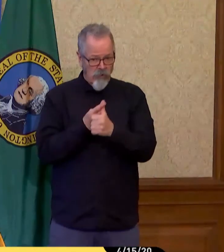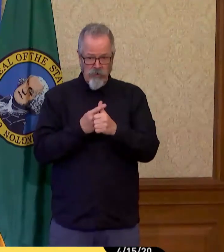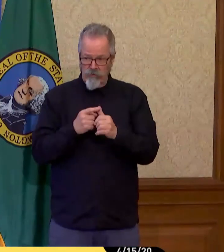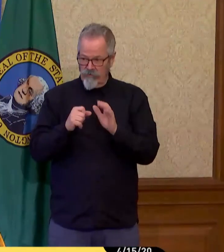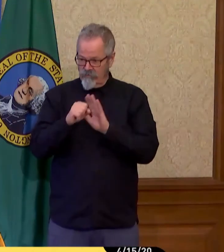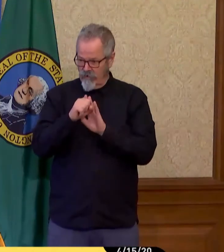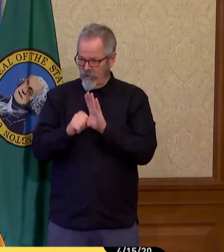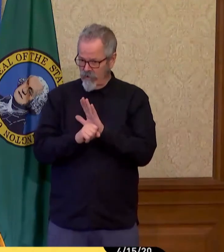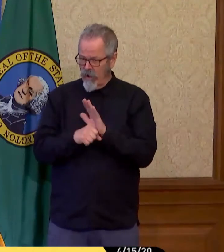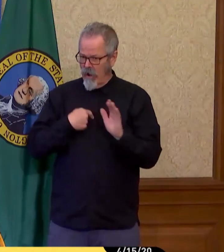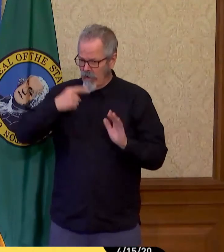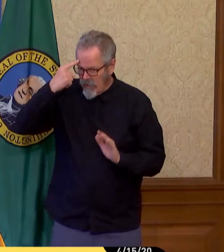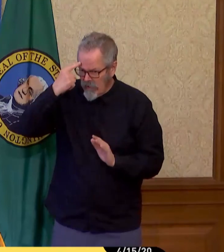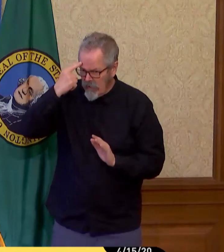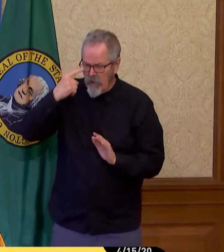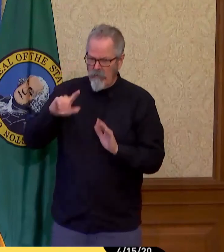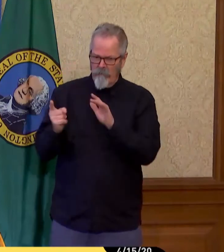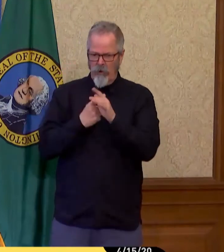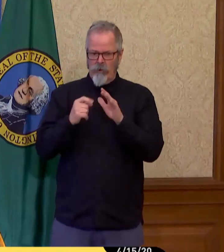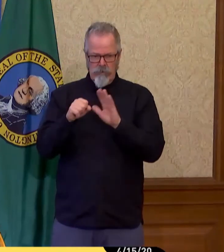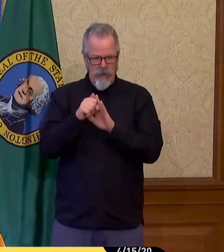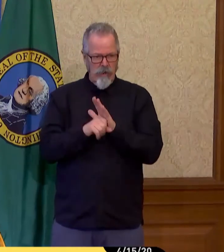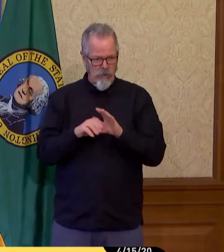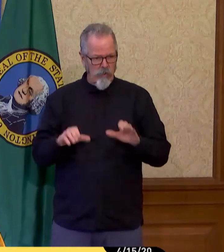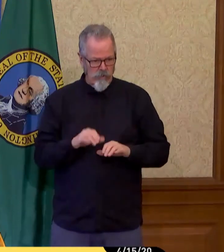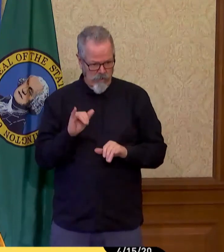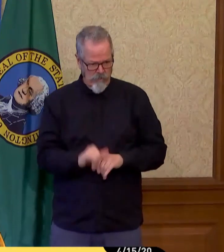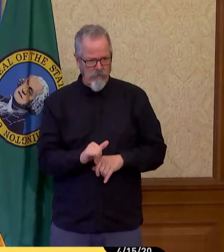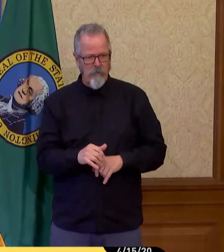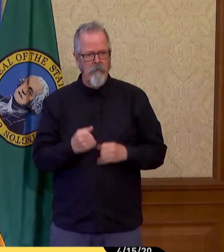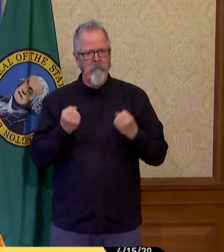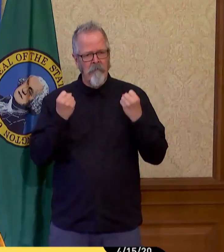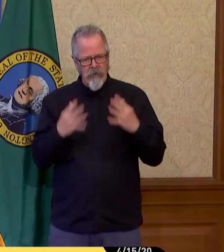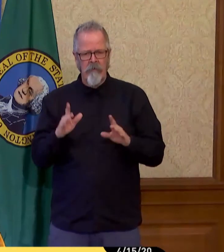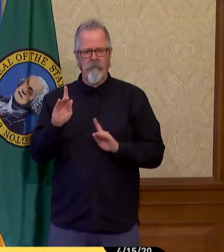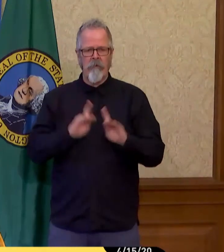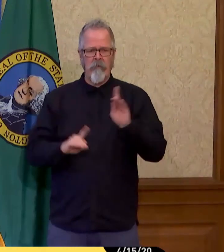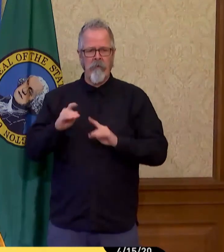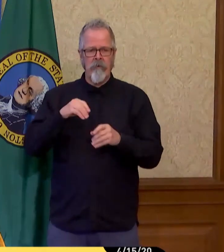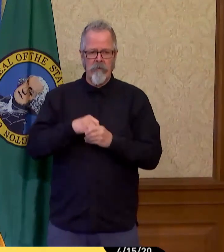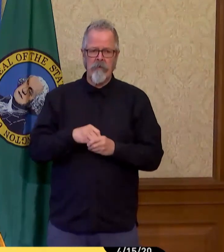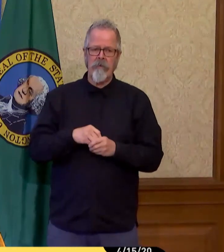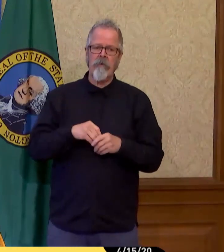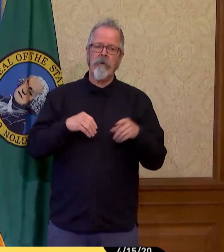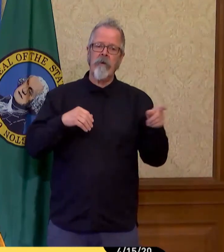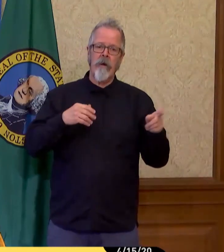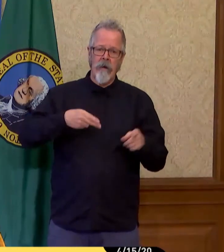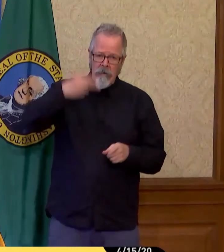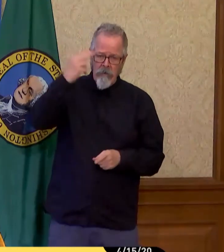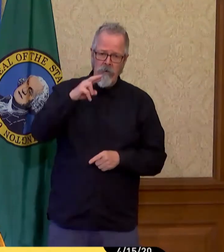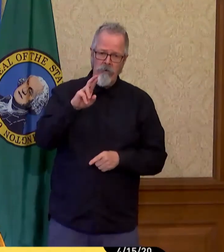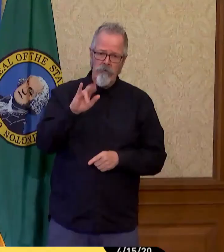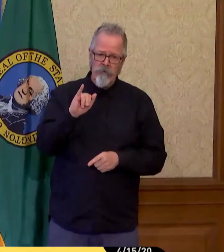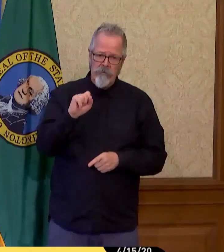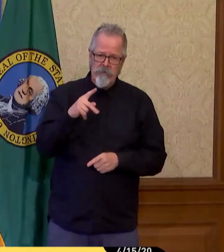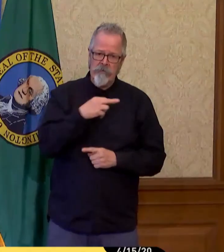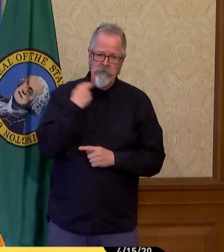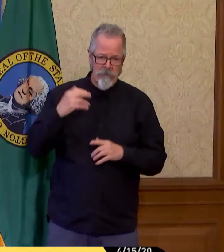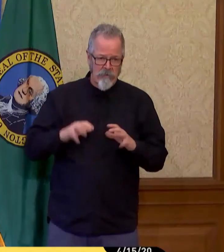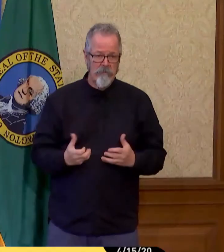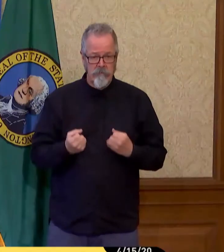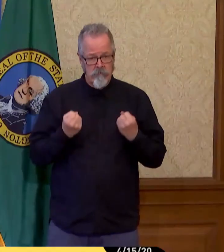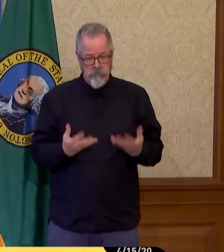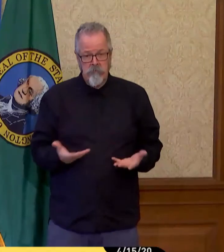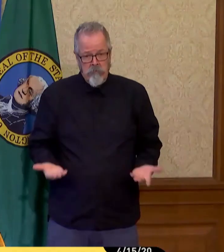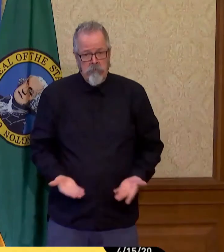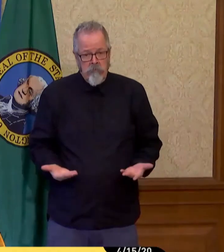age of 60. So we really want to protect this group of people. They now have an option to be